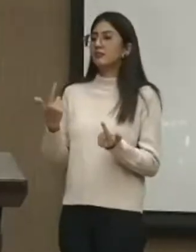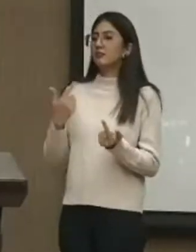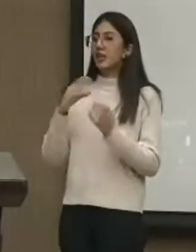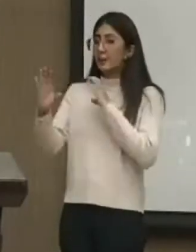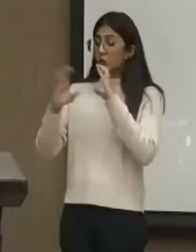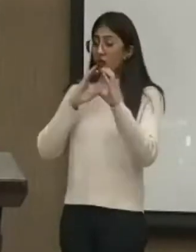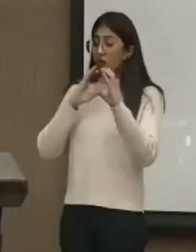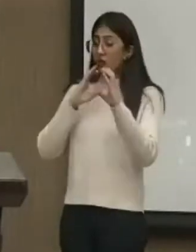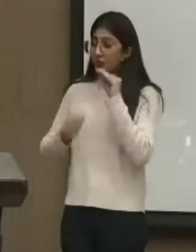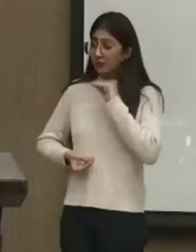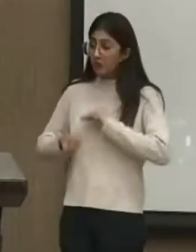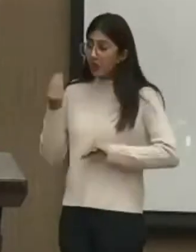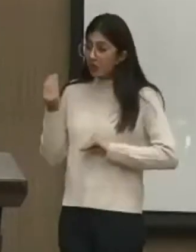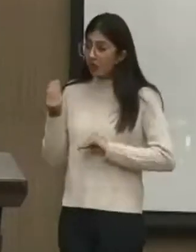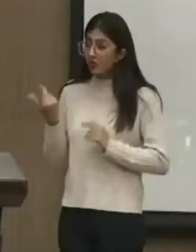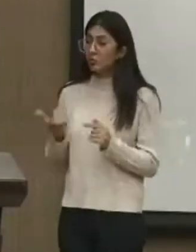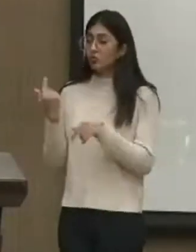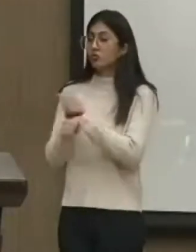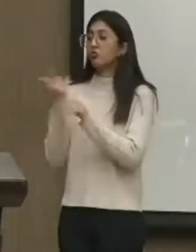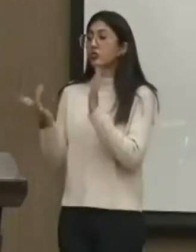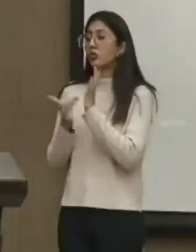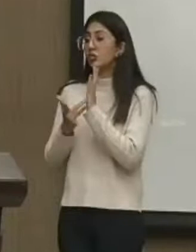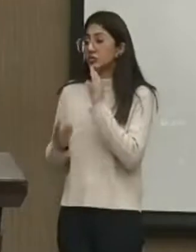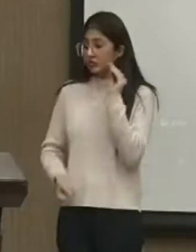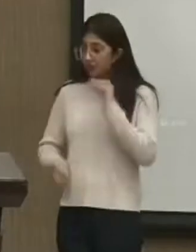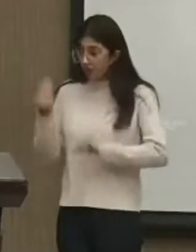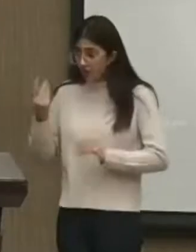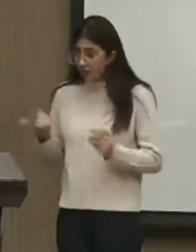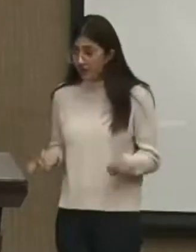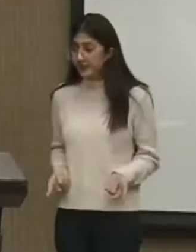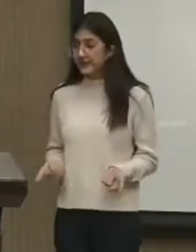dialogue, use of technology,